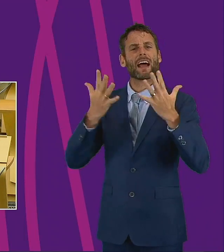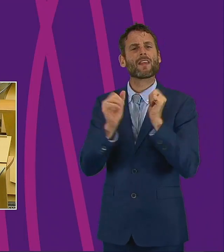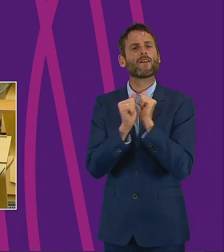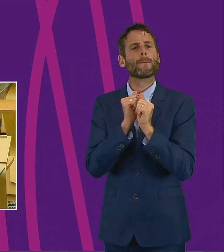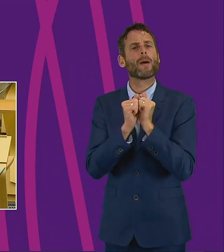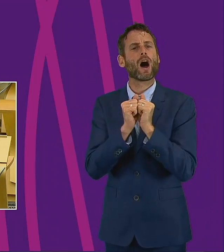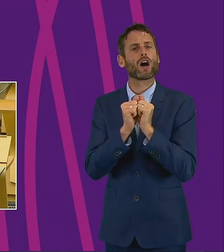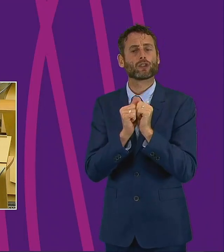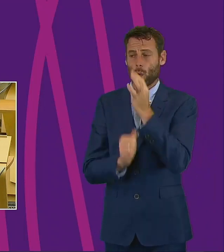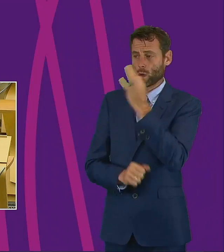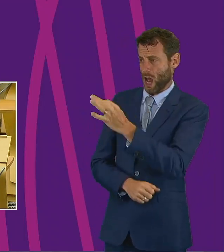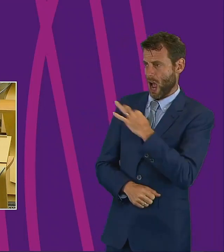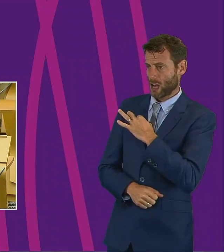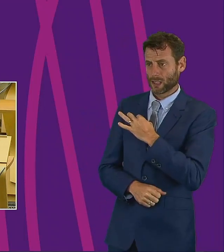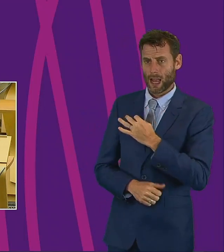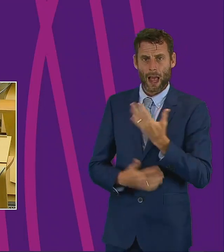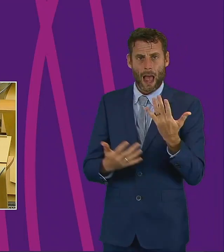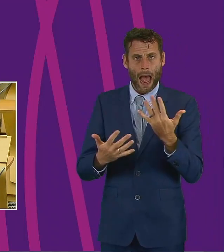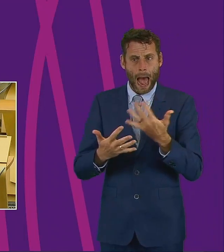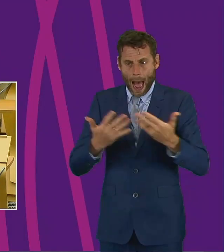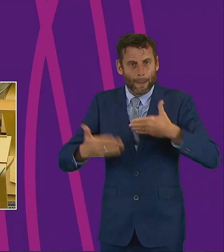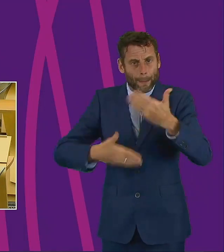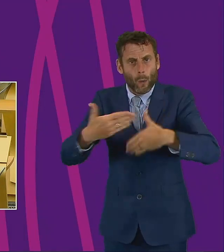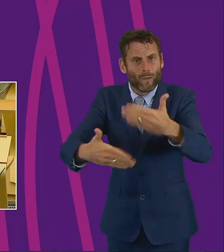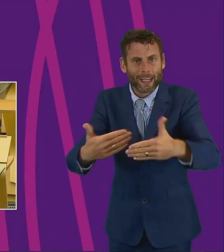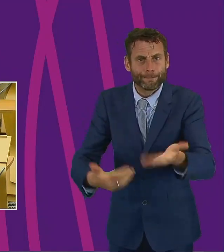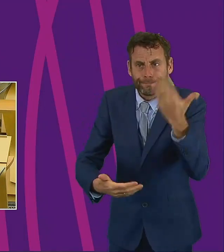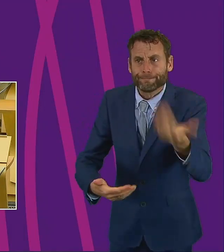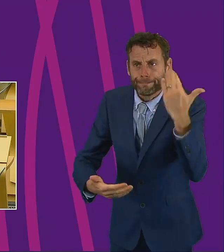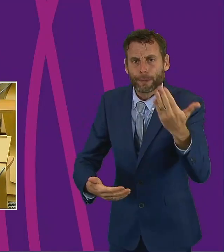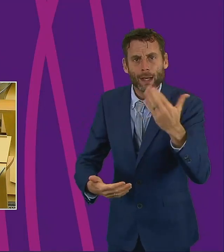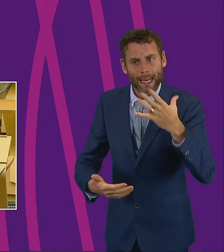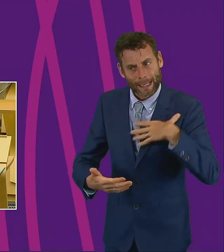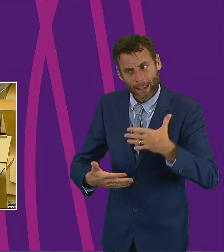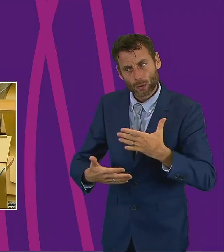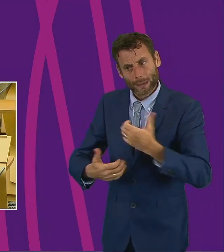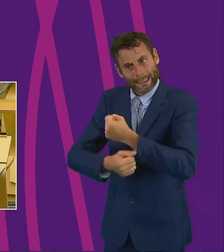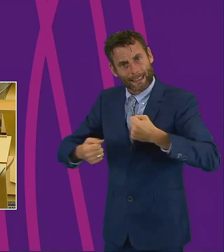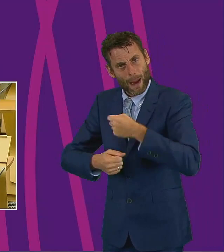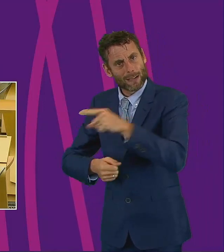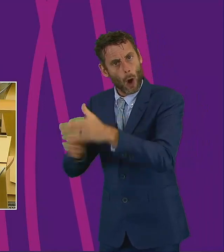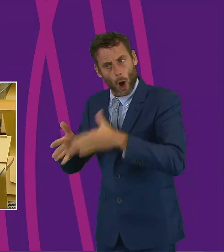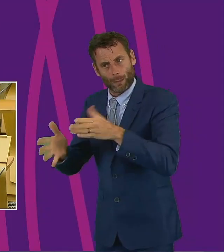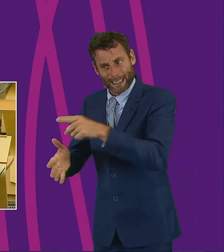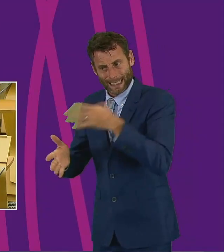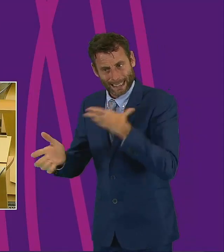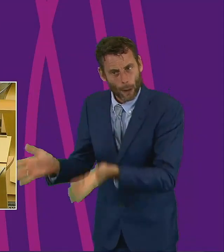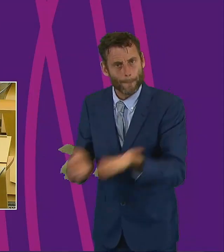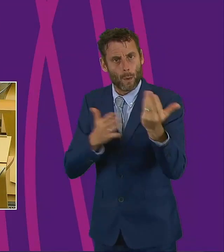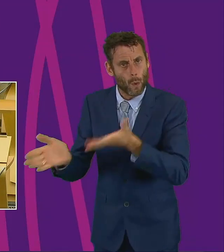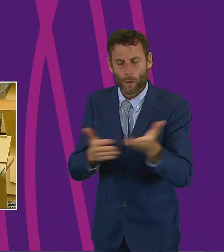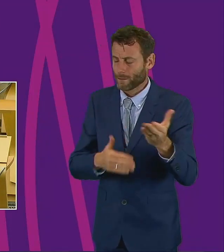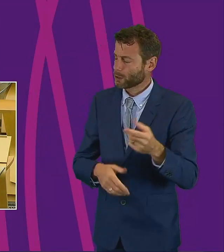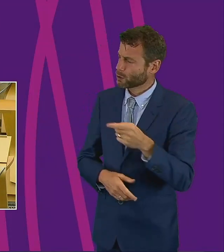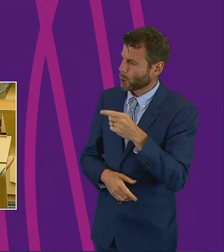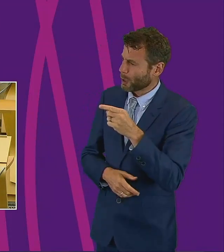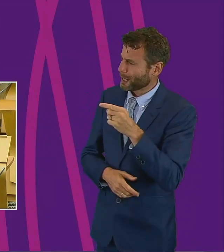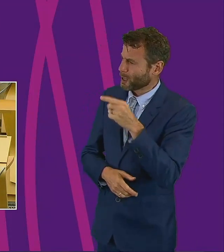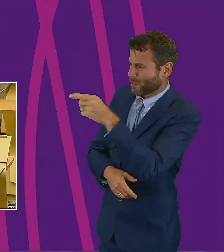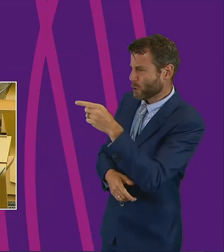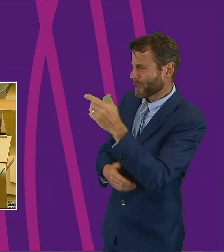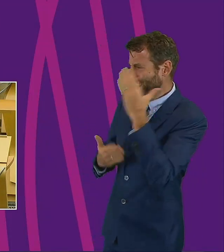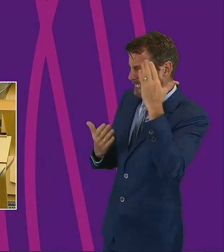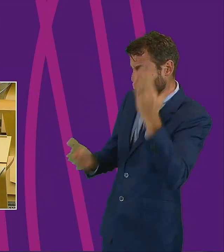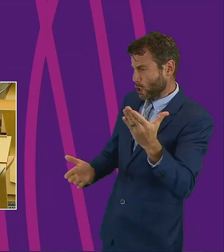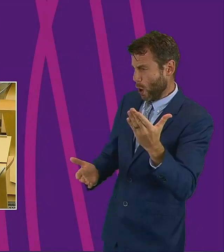what progress we had made in increasing bed capacity. So if the Conservatives did not know that that was